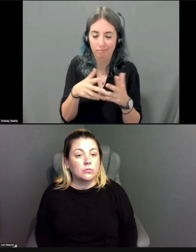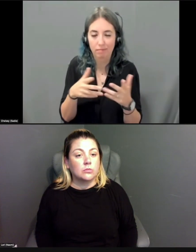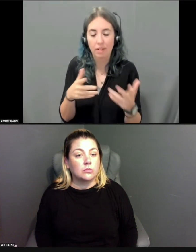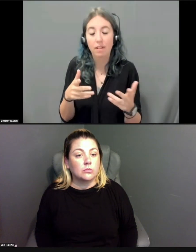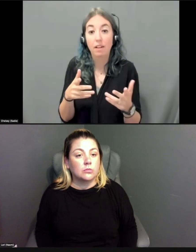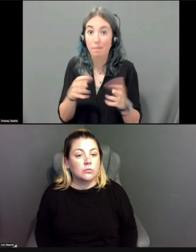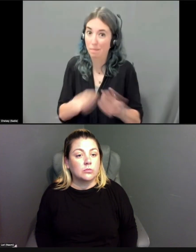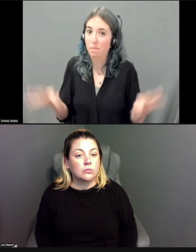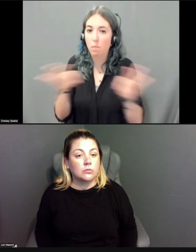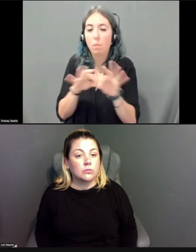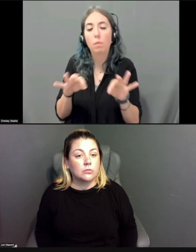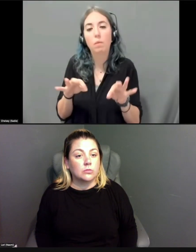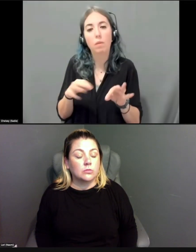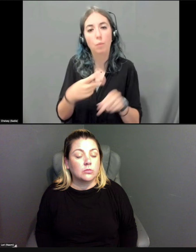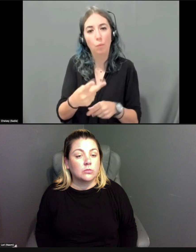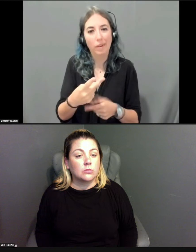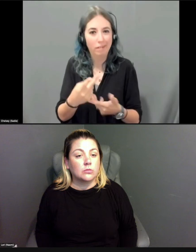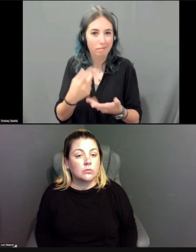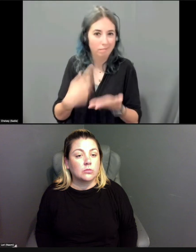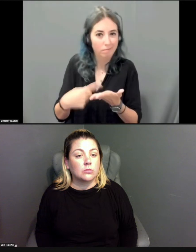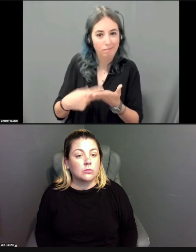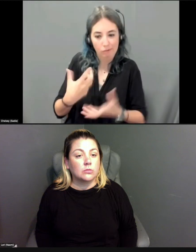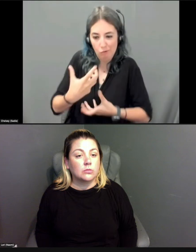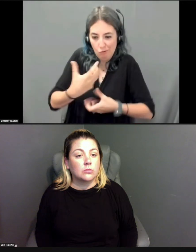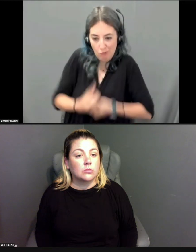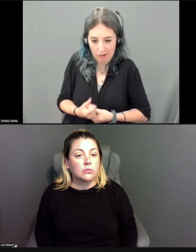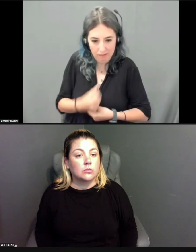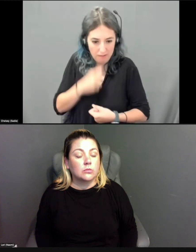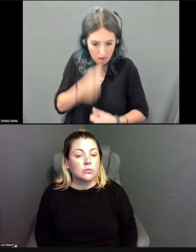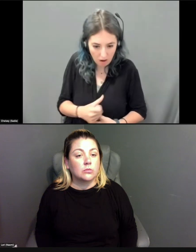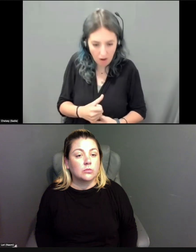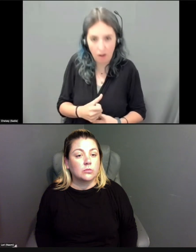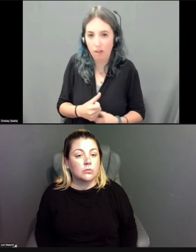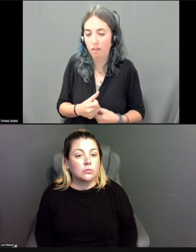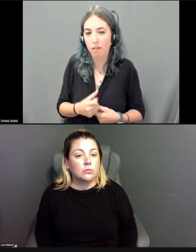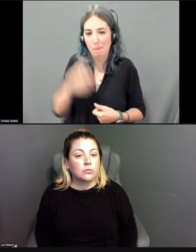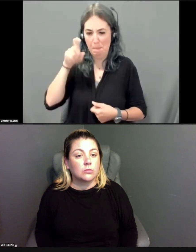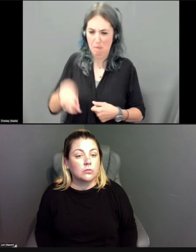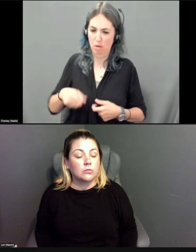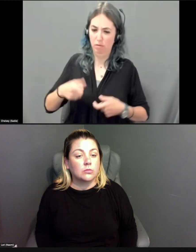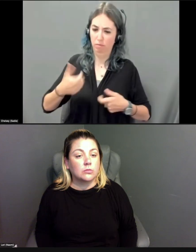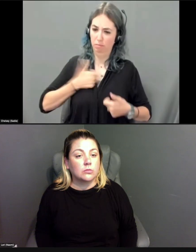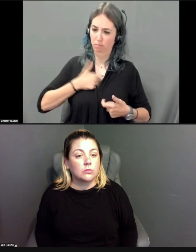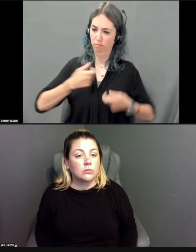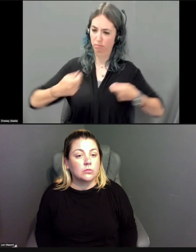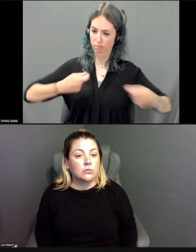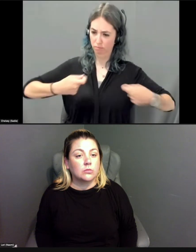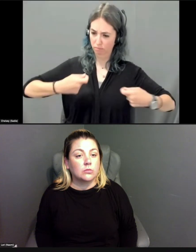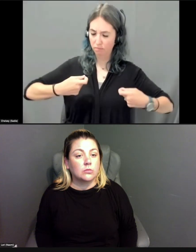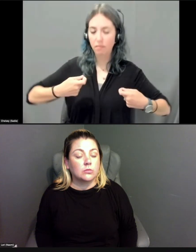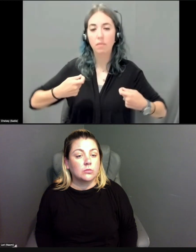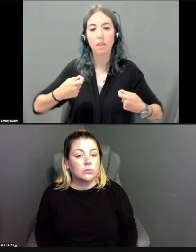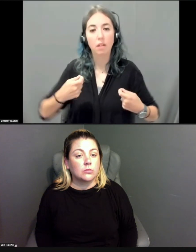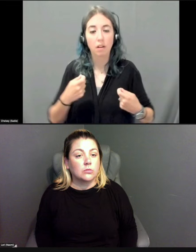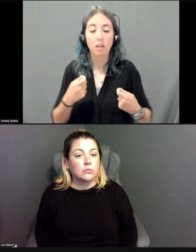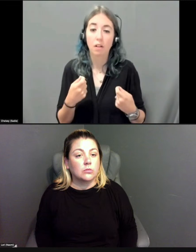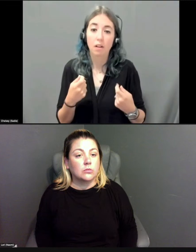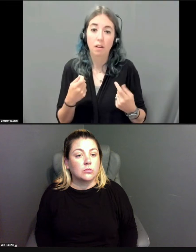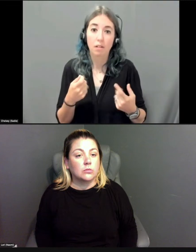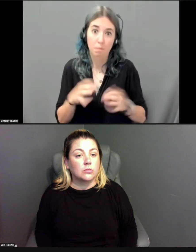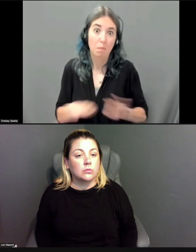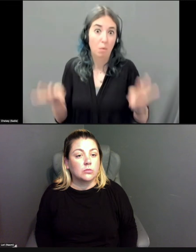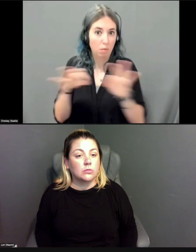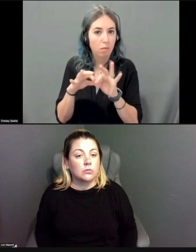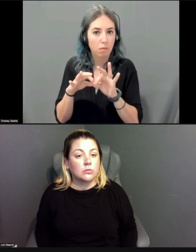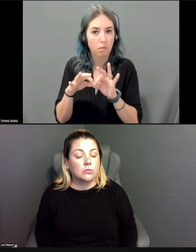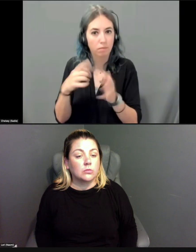guessing ourselves and having self-trust and self-control, because it's really common in the